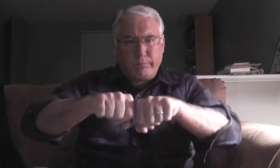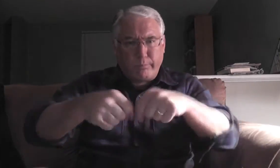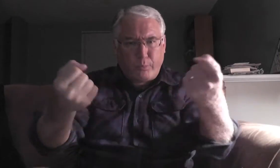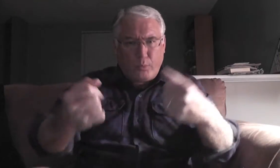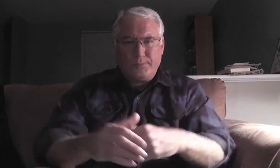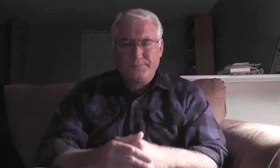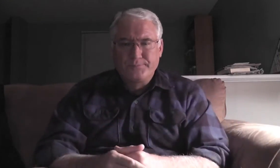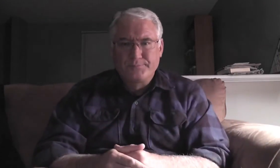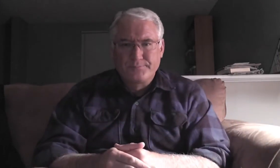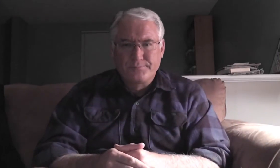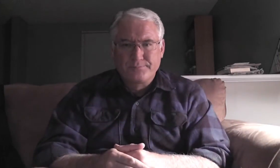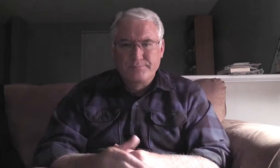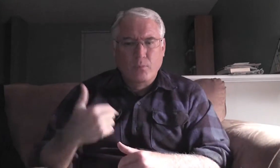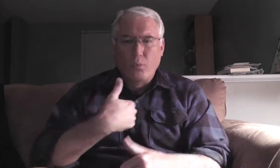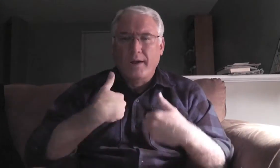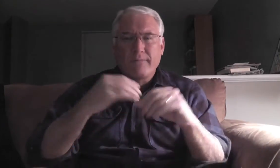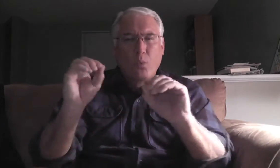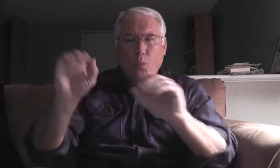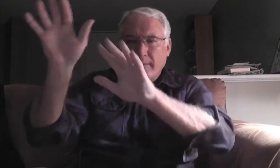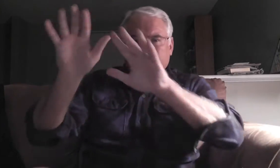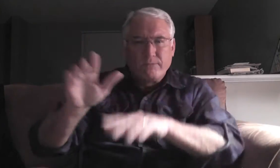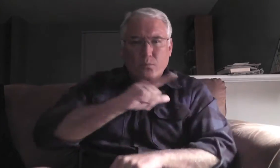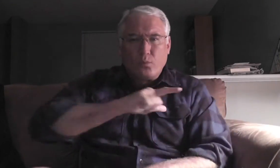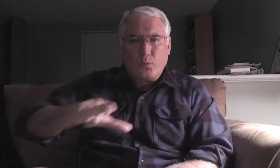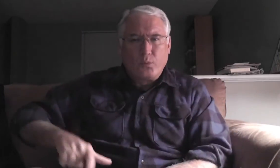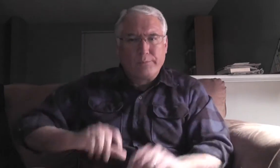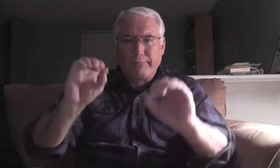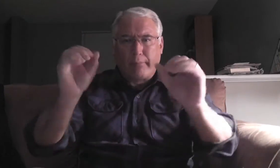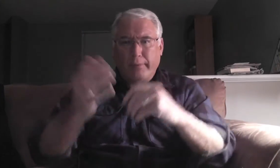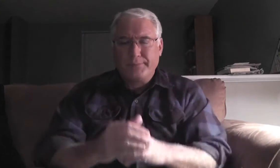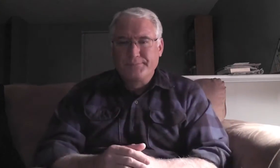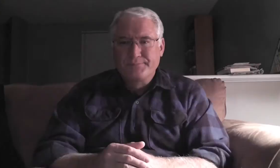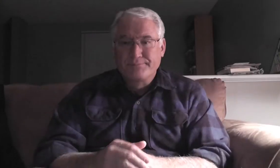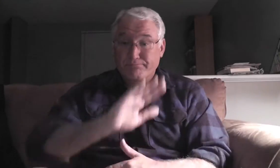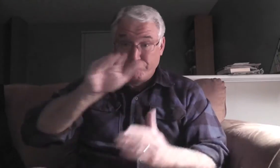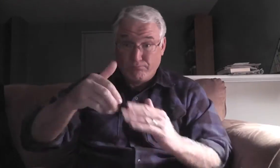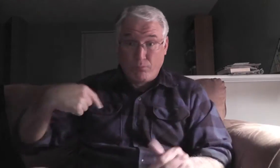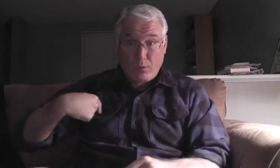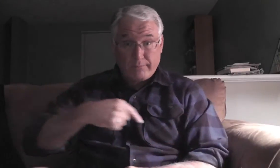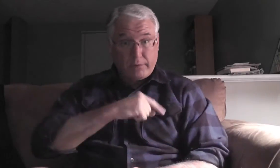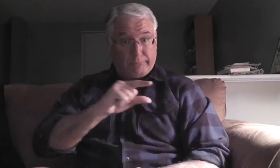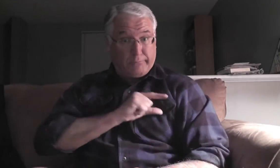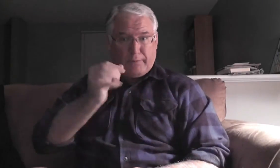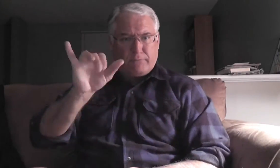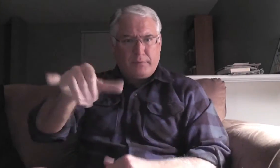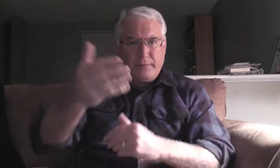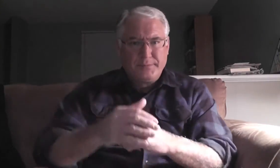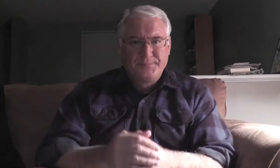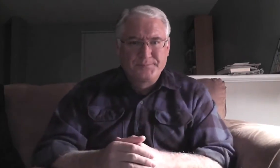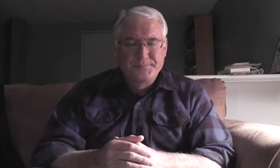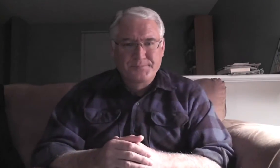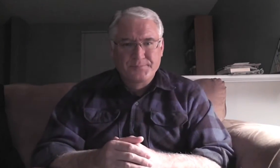broken steering wheel, well, it's likened to us not having any fear of the Lord. All of us are guilty of